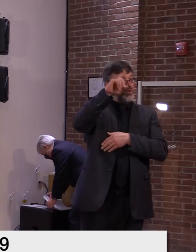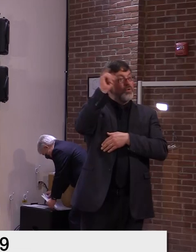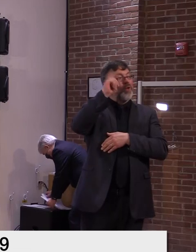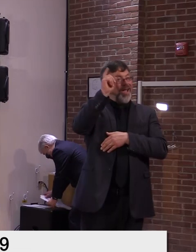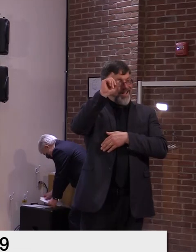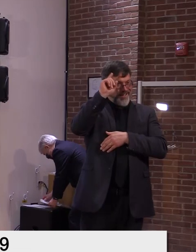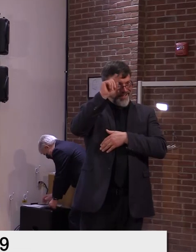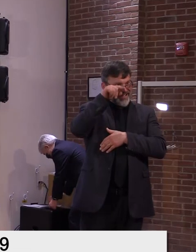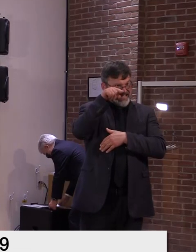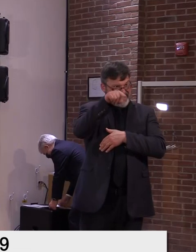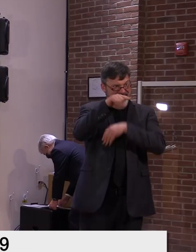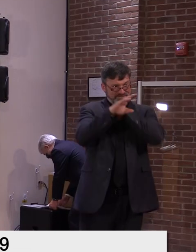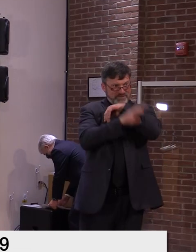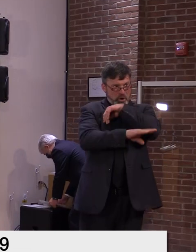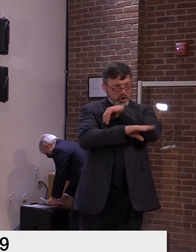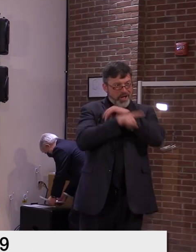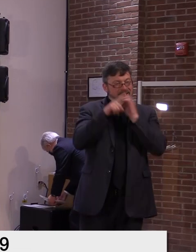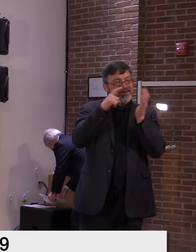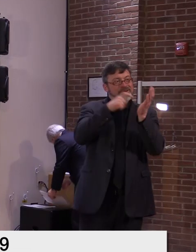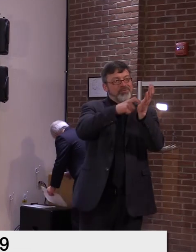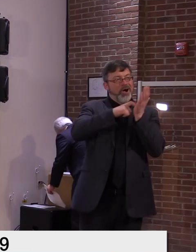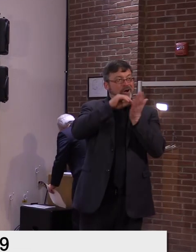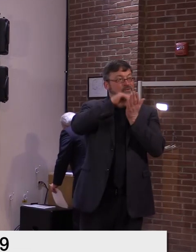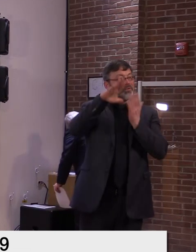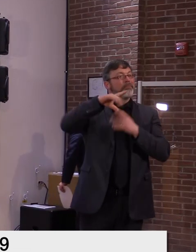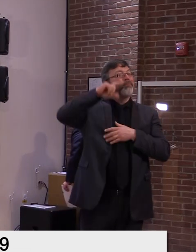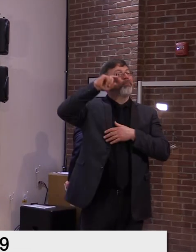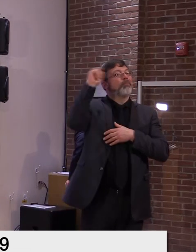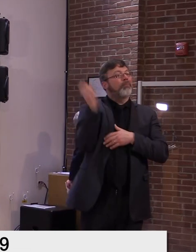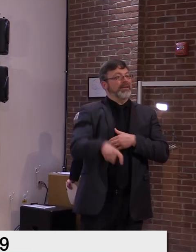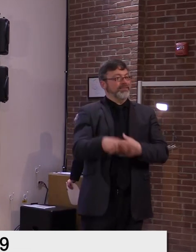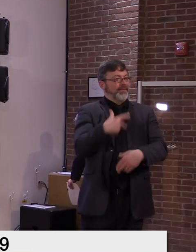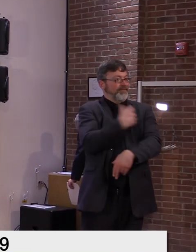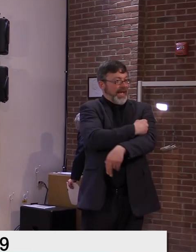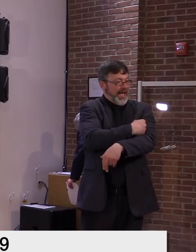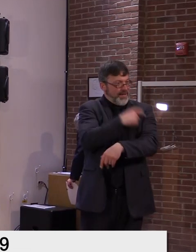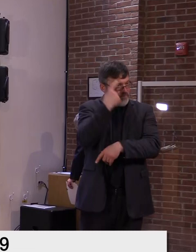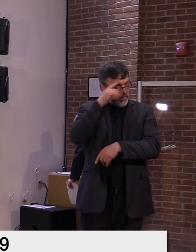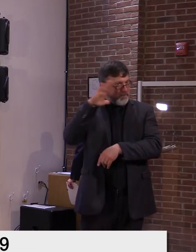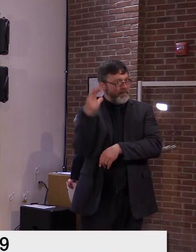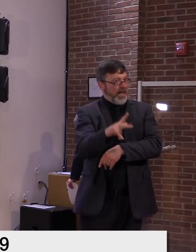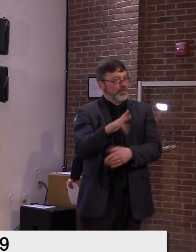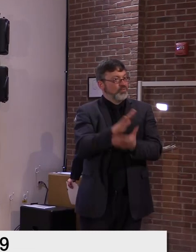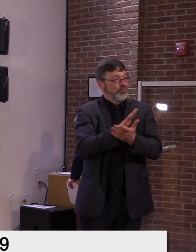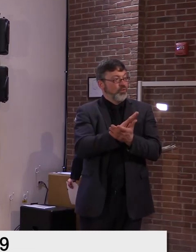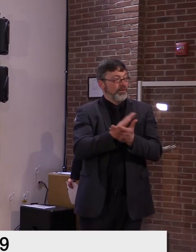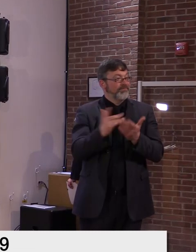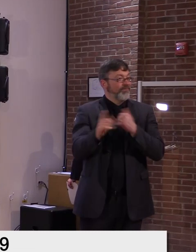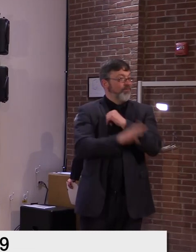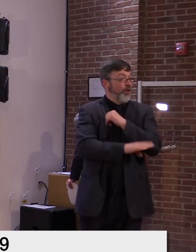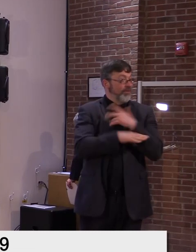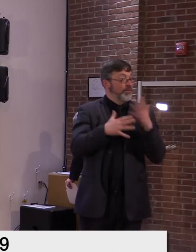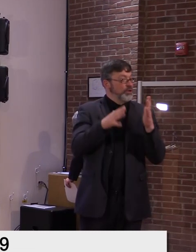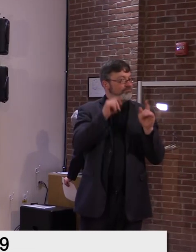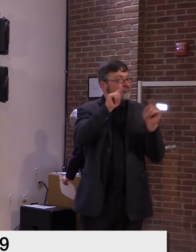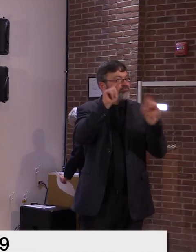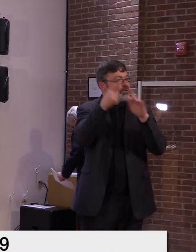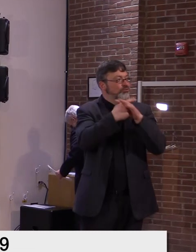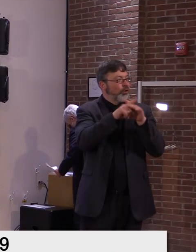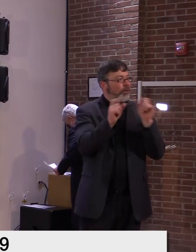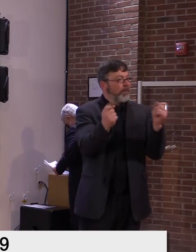some governors in Texas and Florida specifically have come out against that requirement. Have